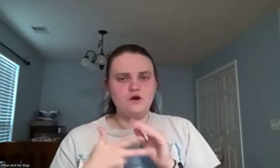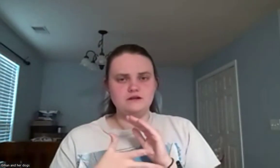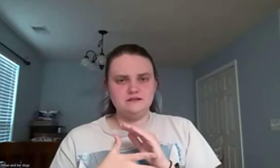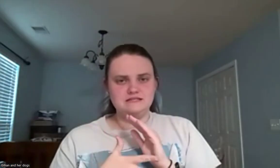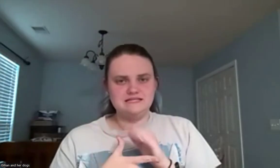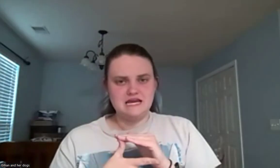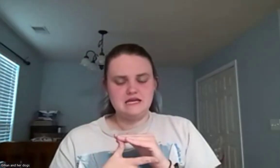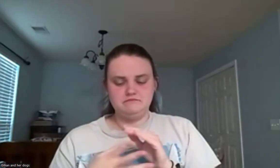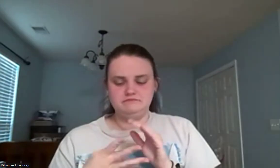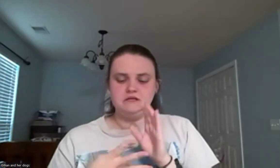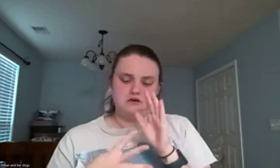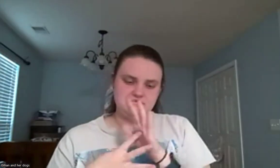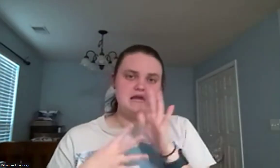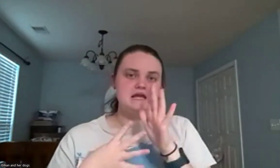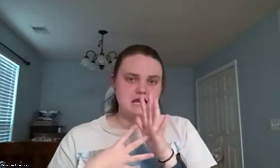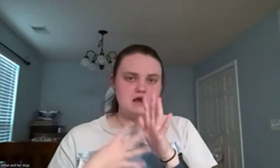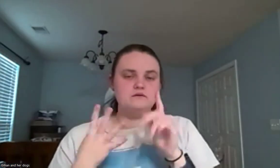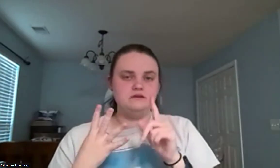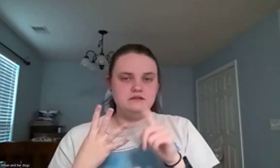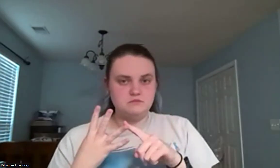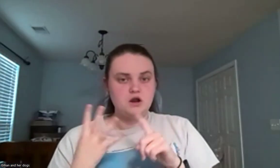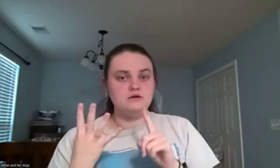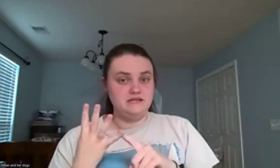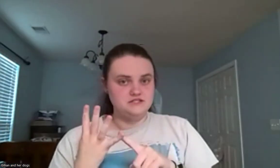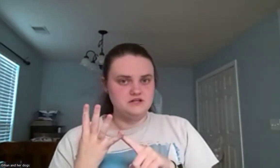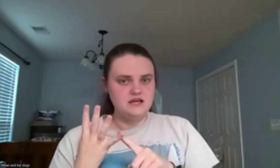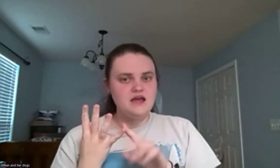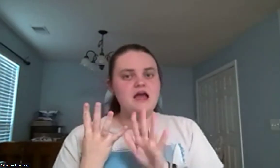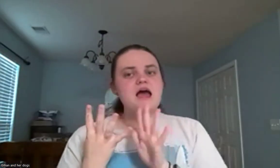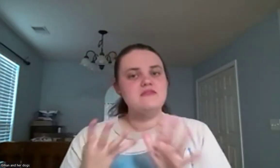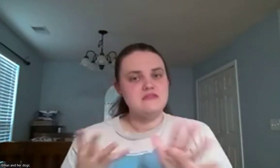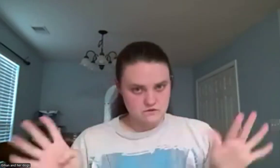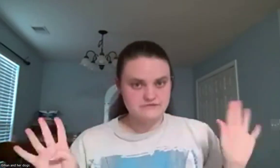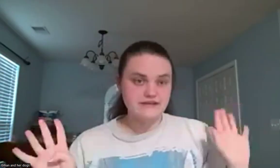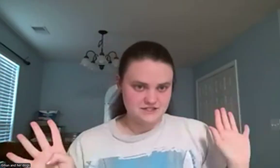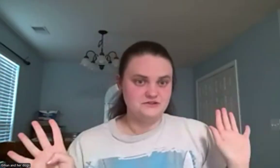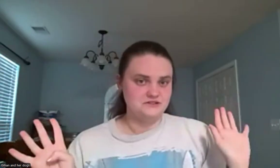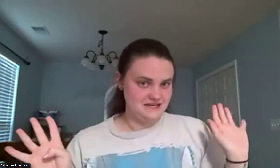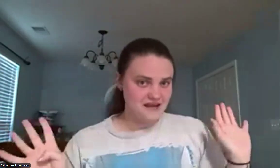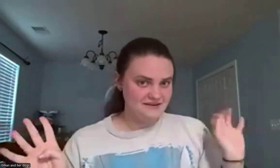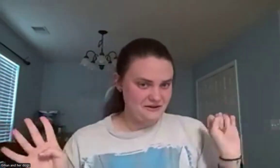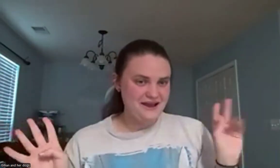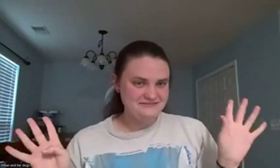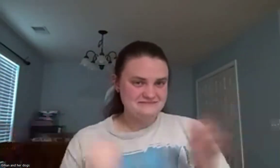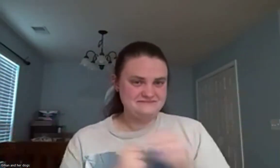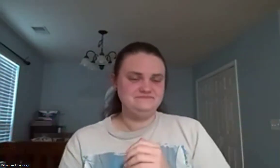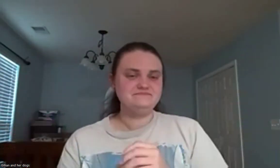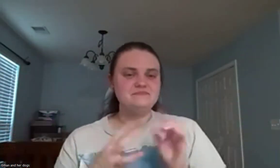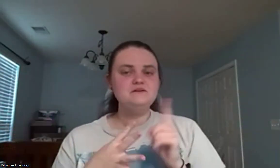our today, now, tomorrow, and yesterday, and then we'll finish for today. Okay? So